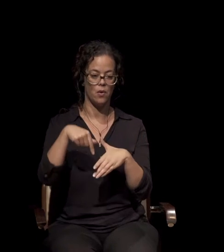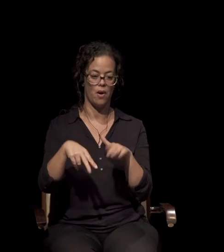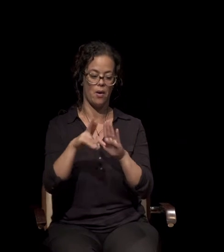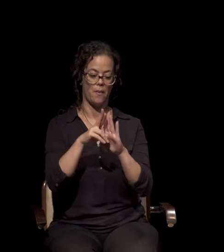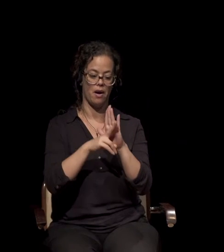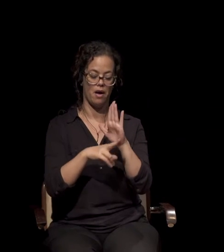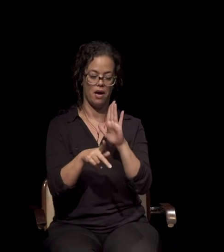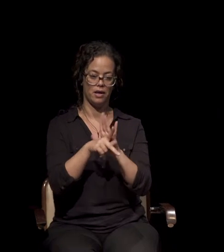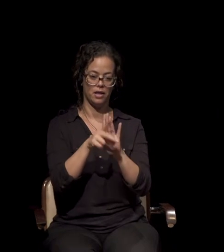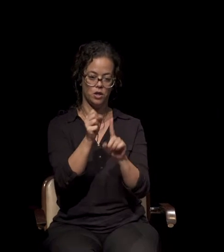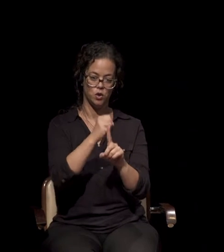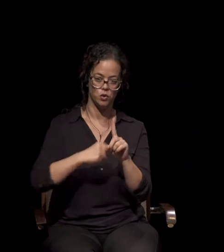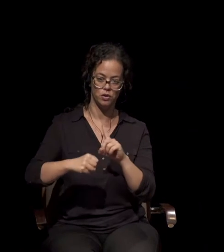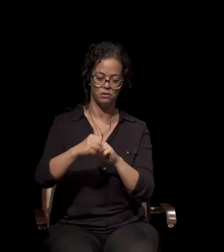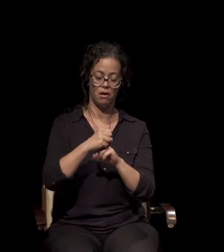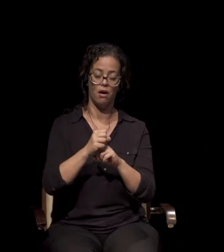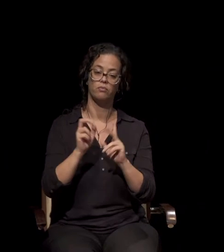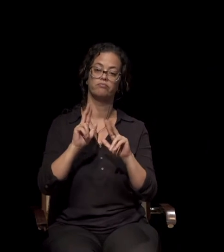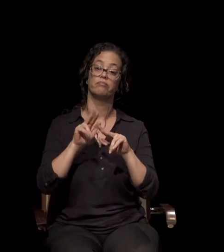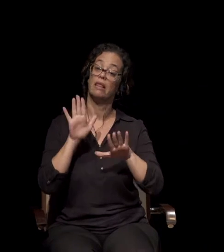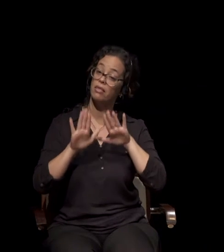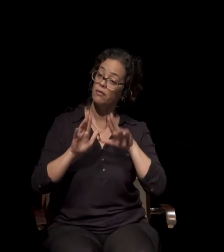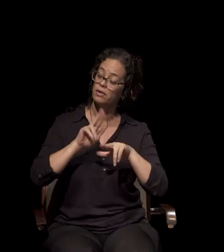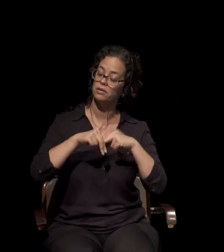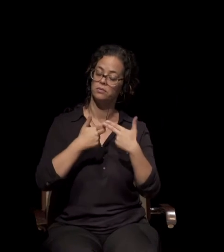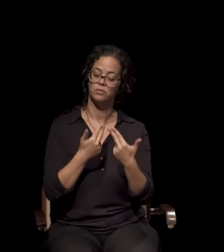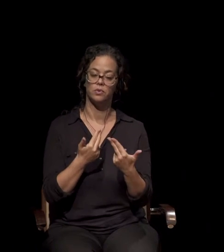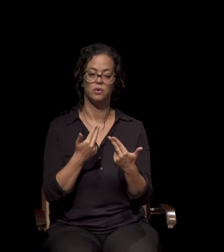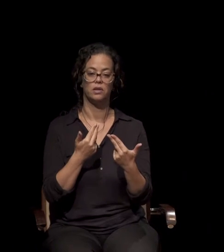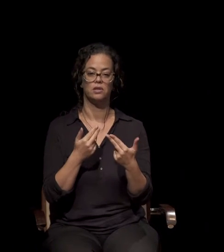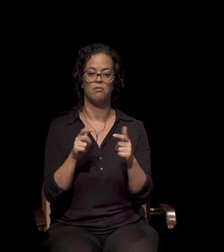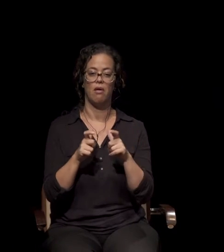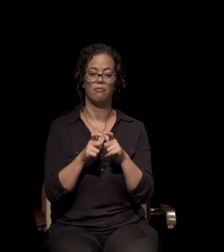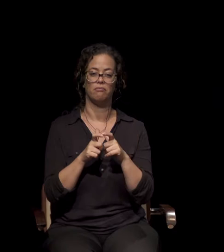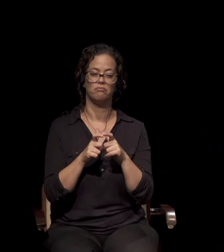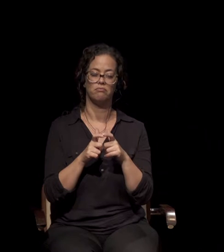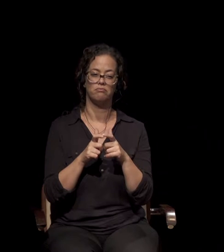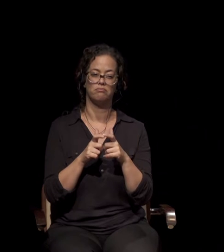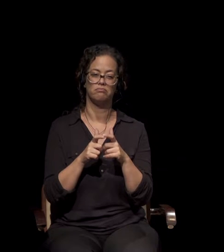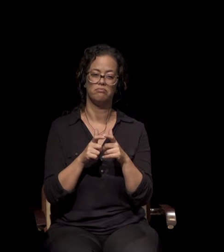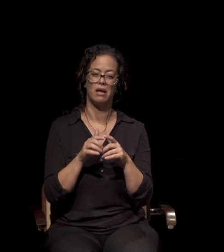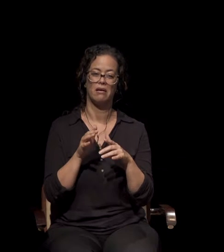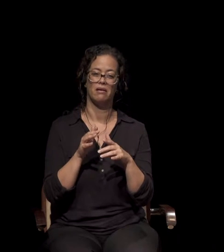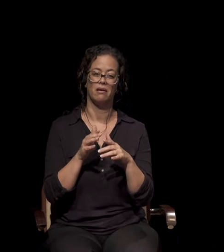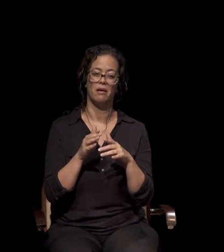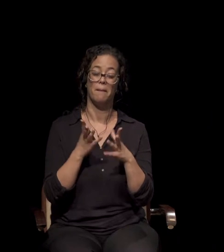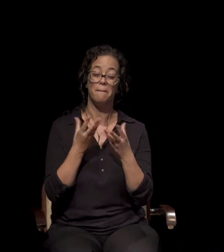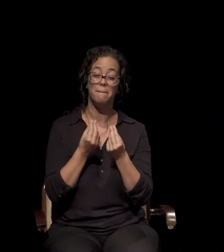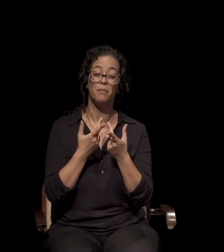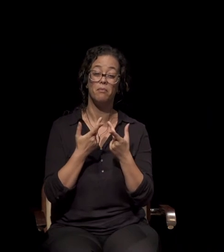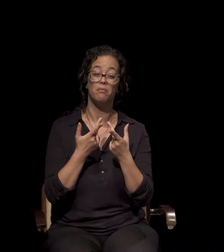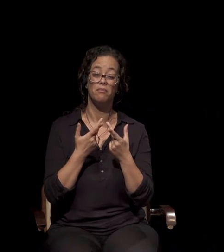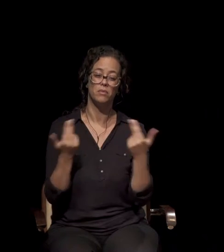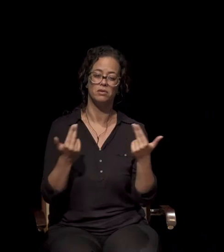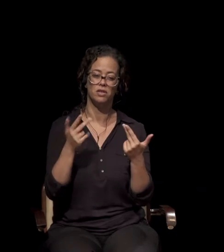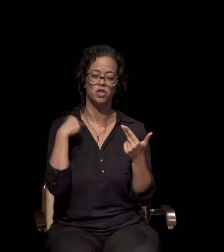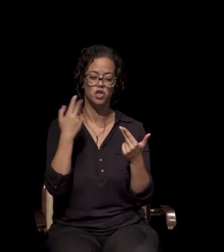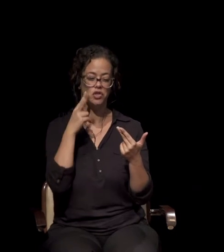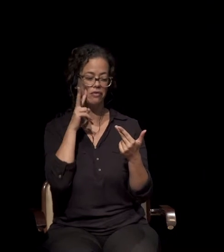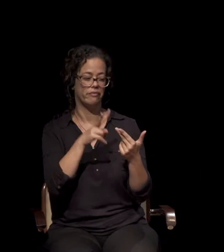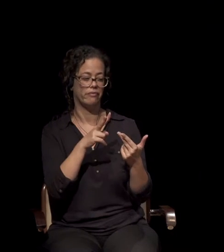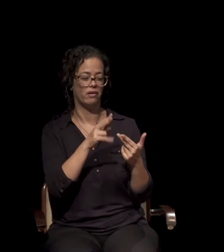Maybe this is why it is, for the most time, so incredibly boring to watch children play at a playground.